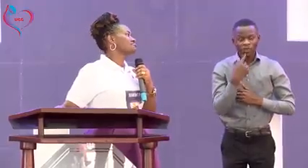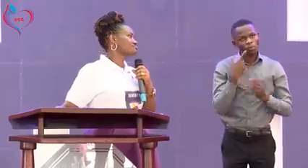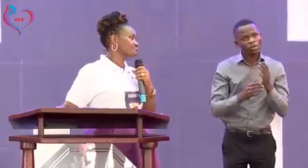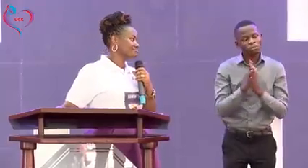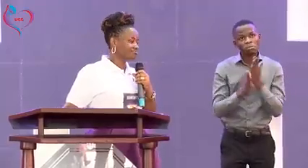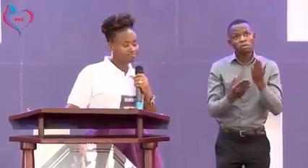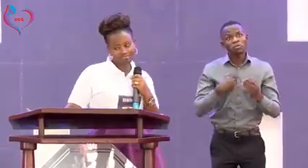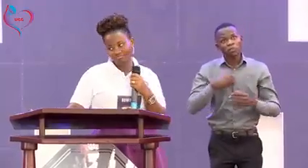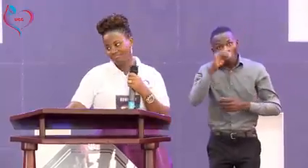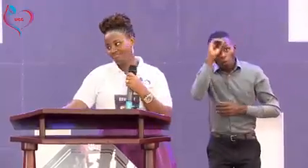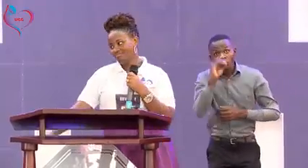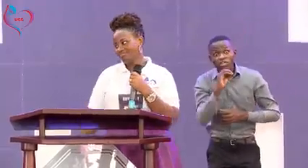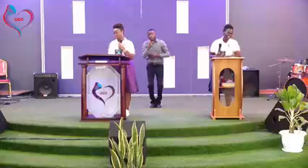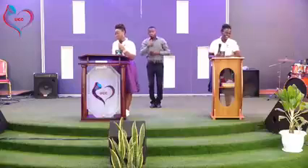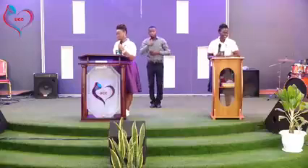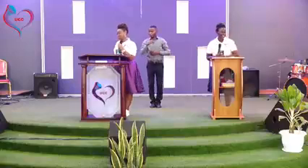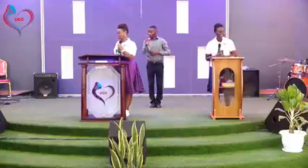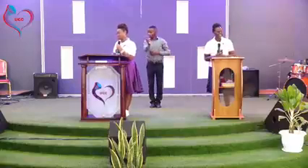bakateyamba.